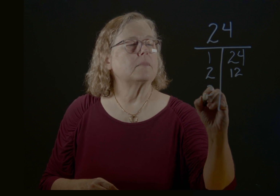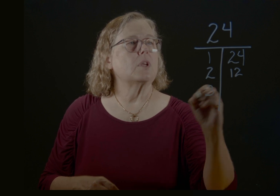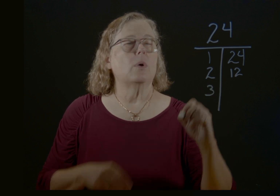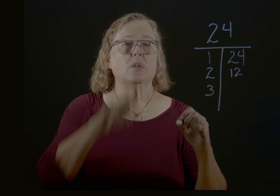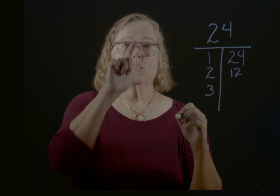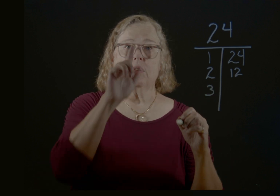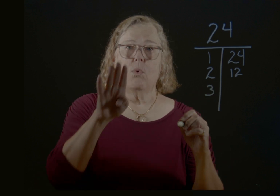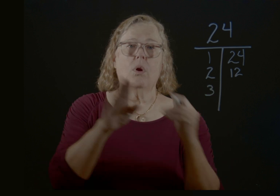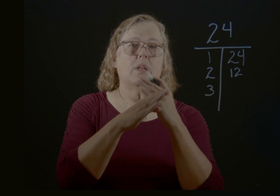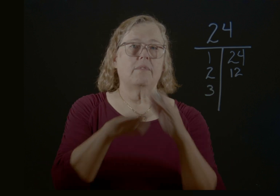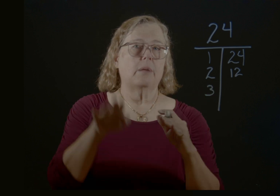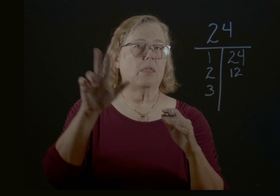So what is 24 divided by 3?